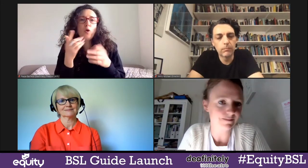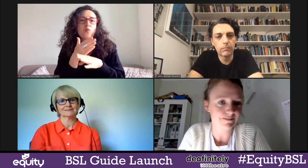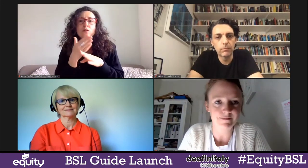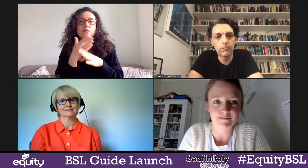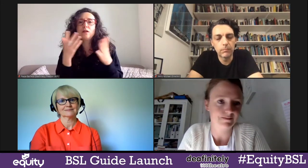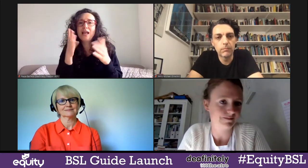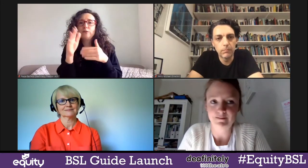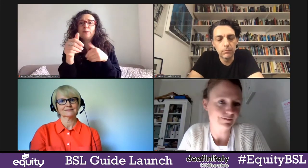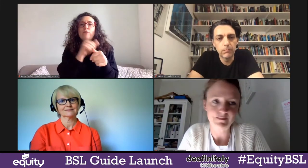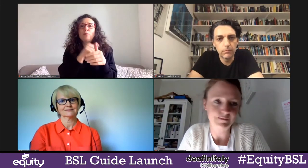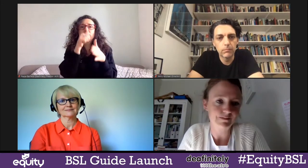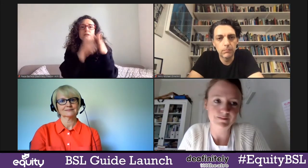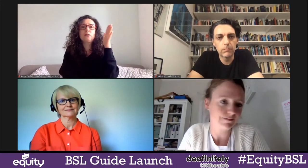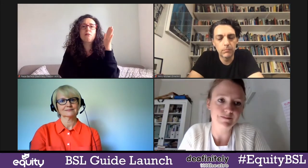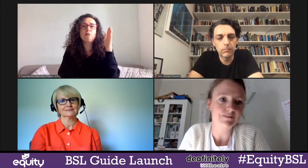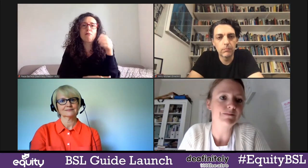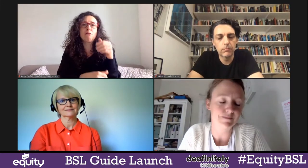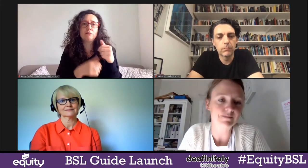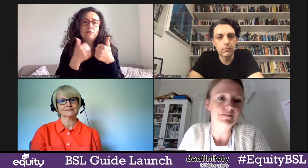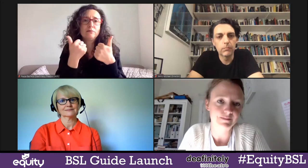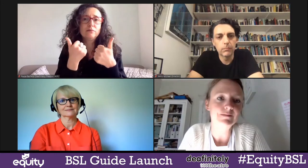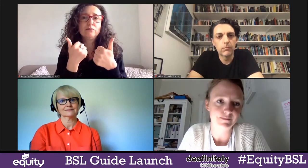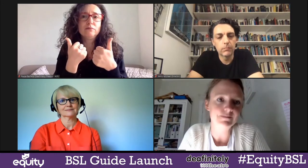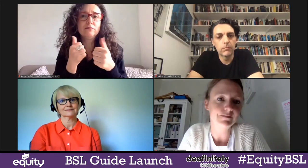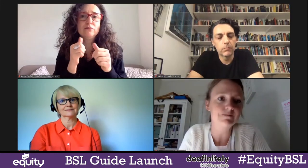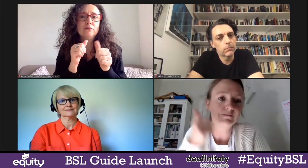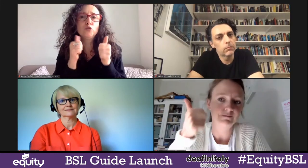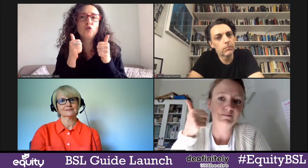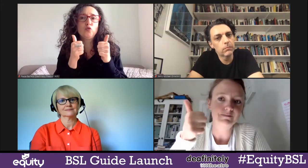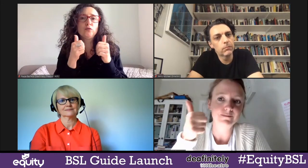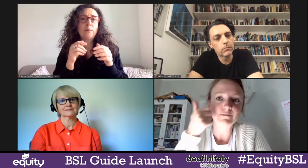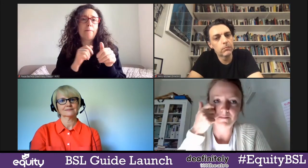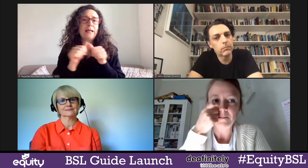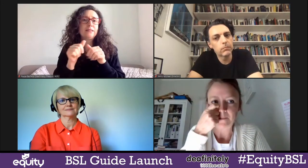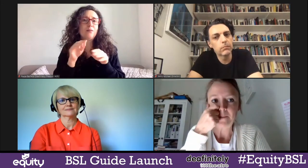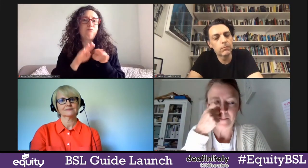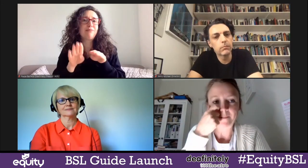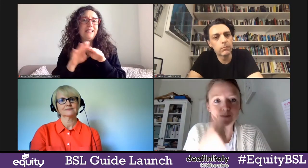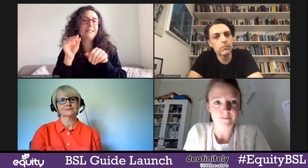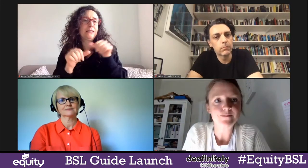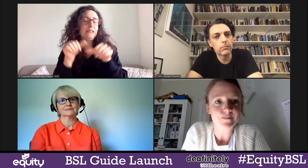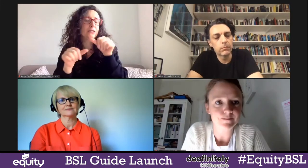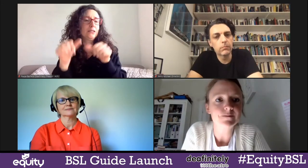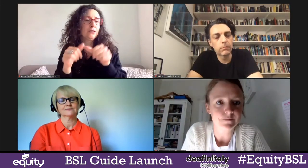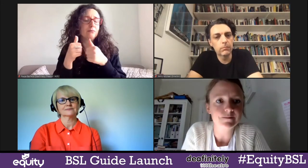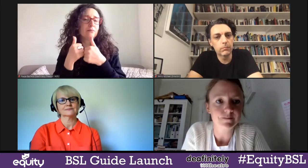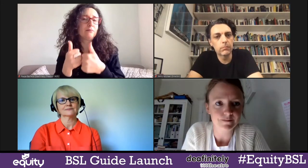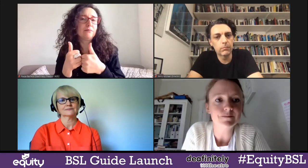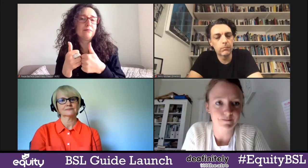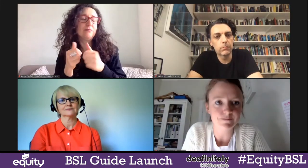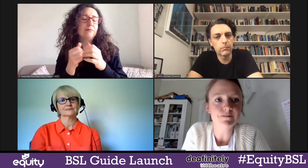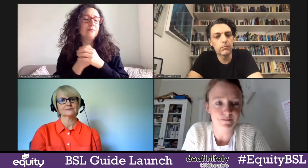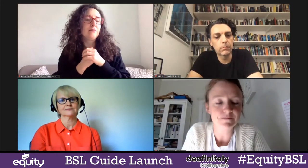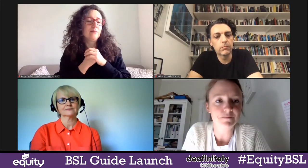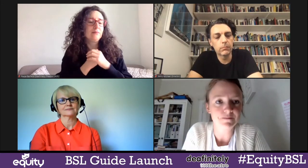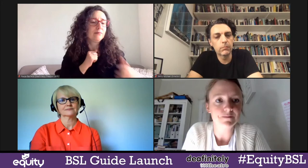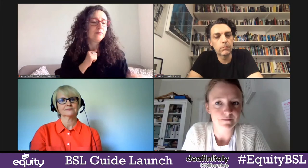afterthought bring in a deaf person. It's really important to have that creativity and that consultant in from the beginning of